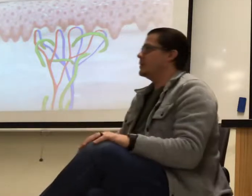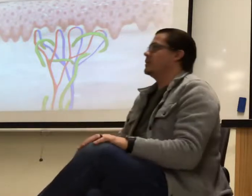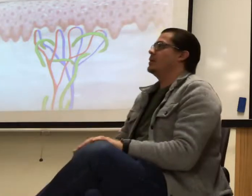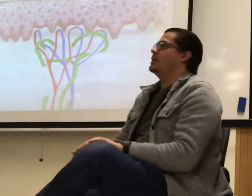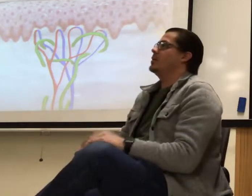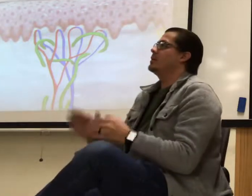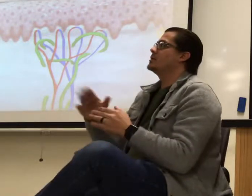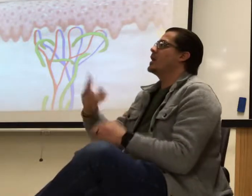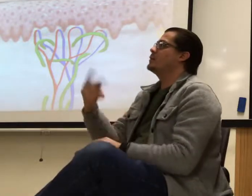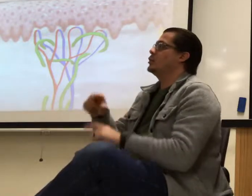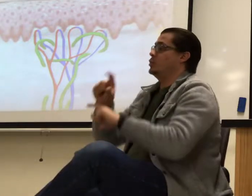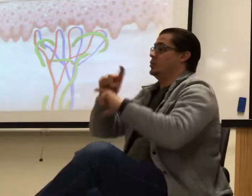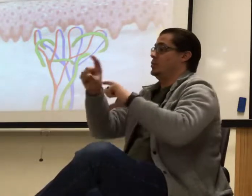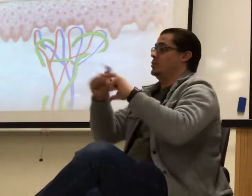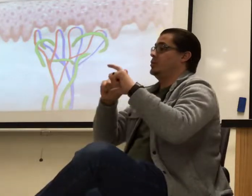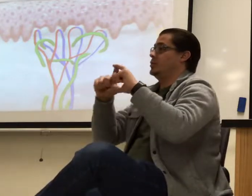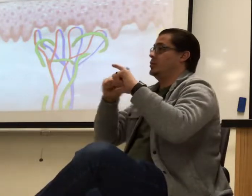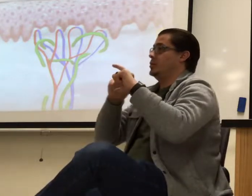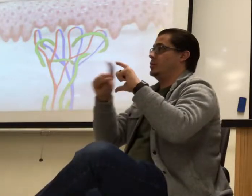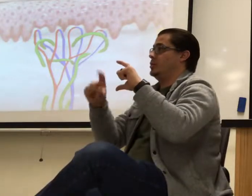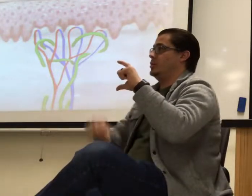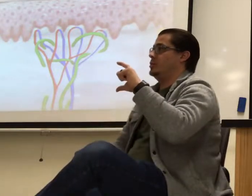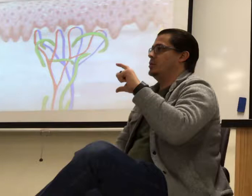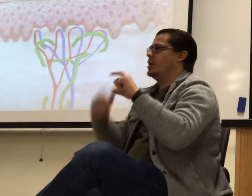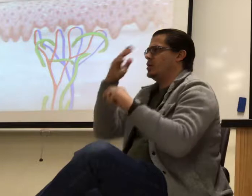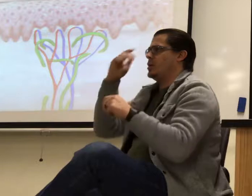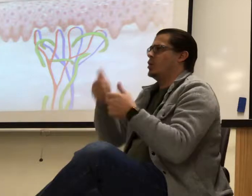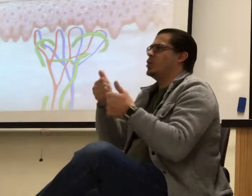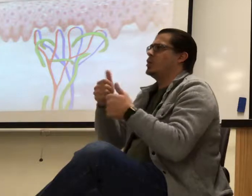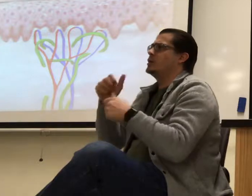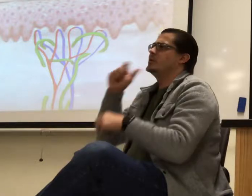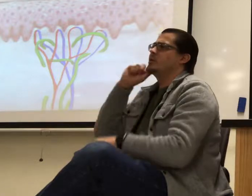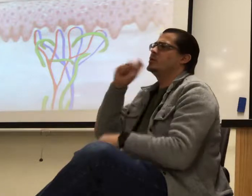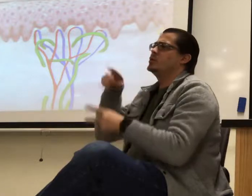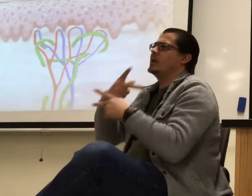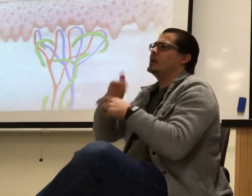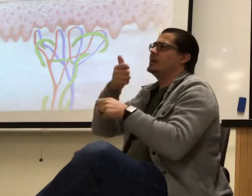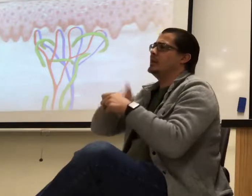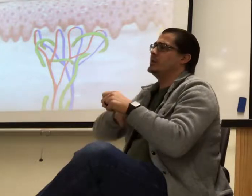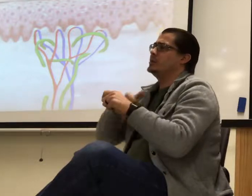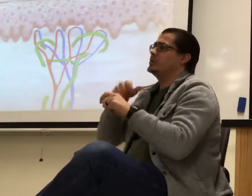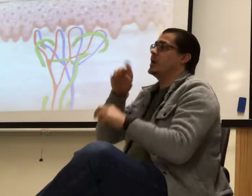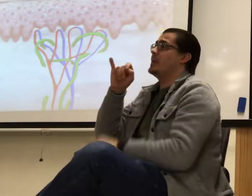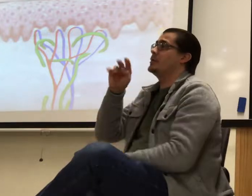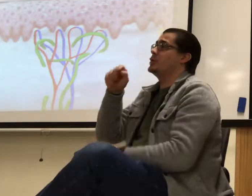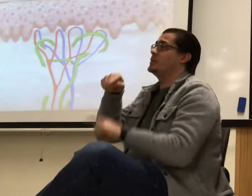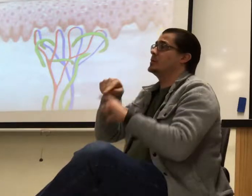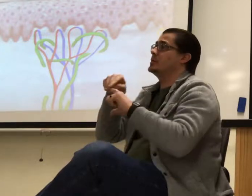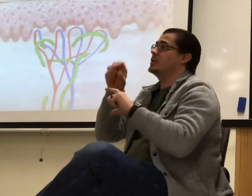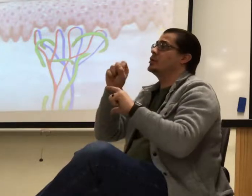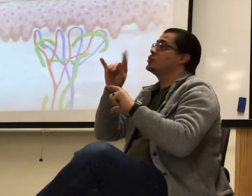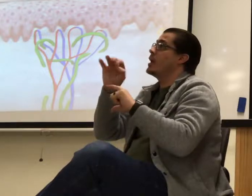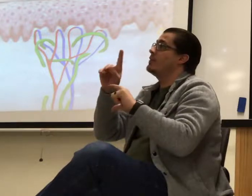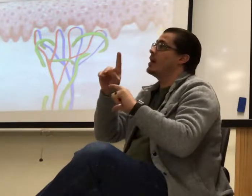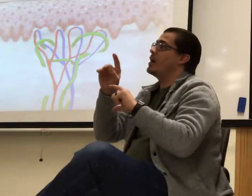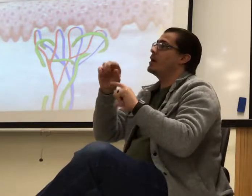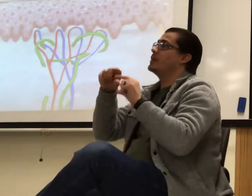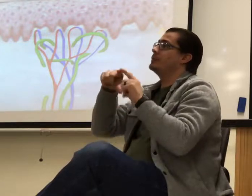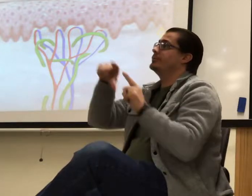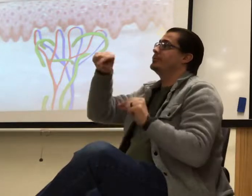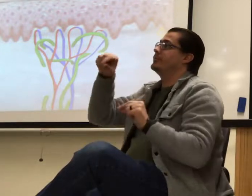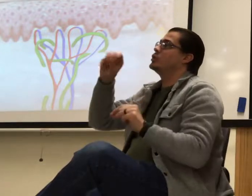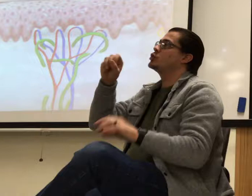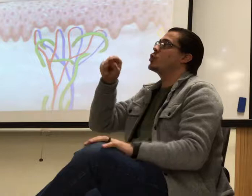Okay, and know what tissue types are in each layer. The epidermis is our stratified squamous epithelial tissue.